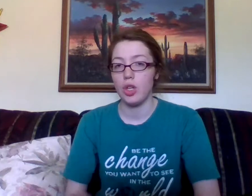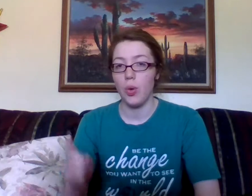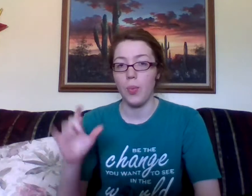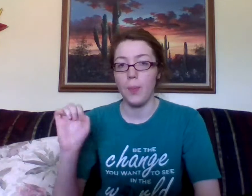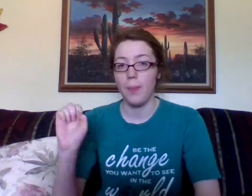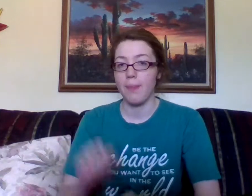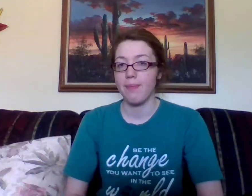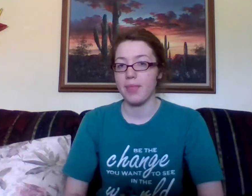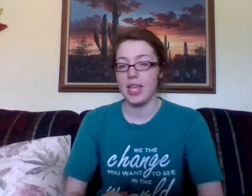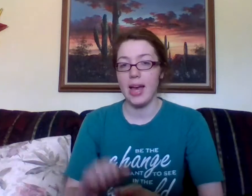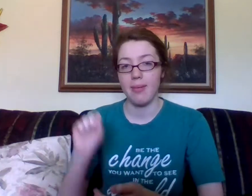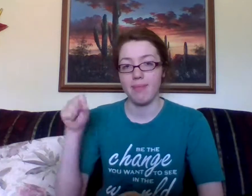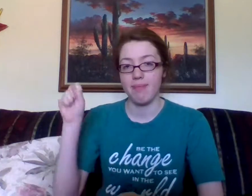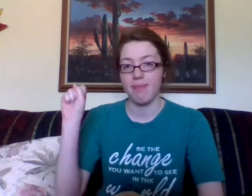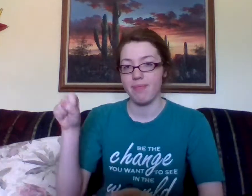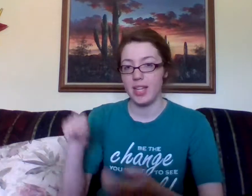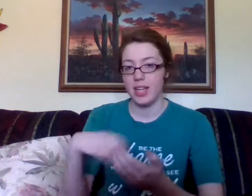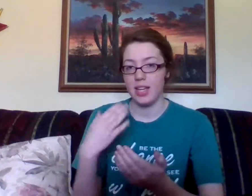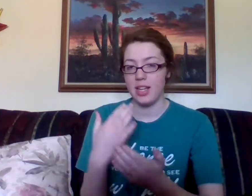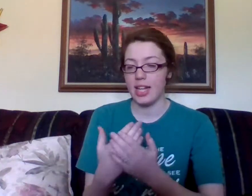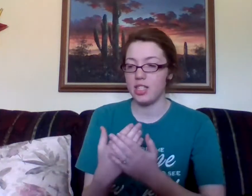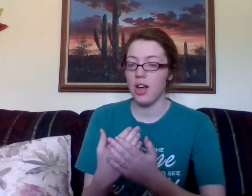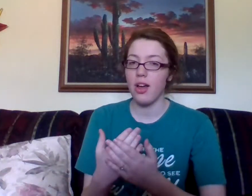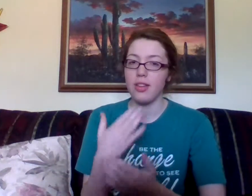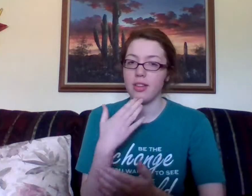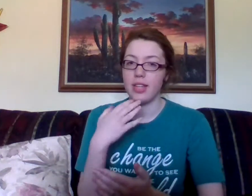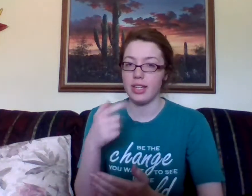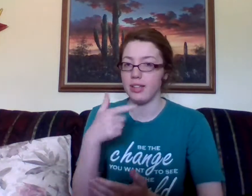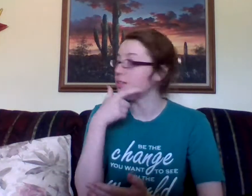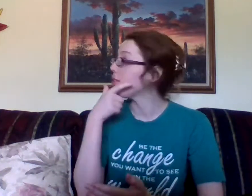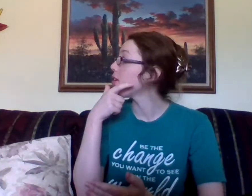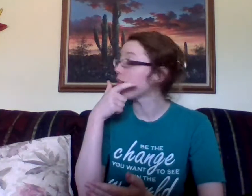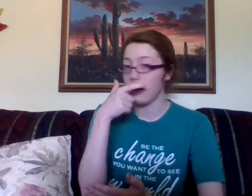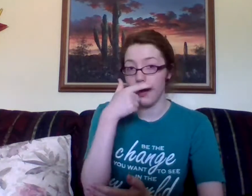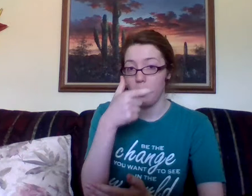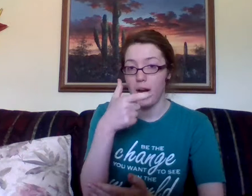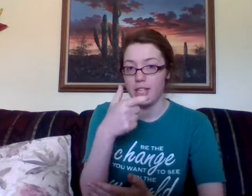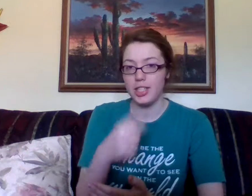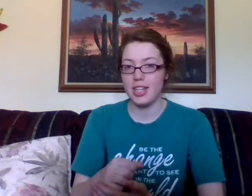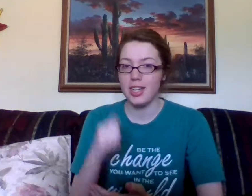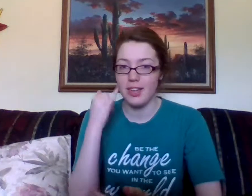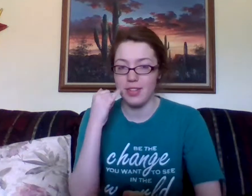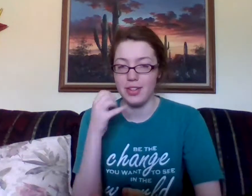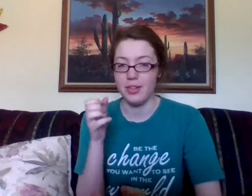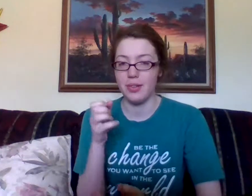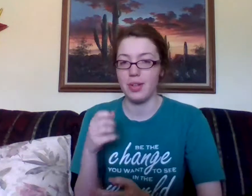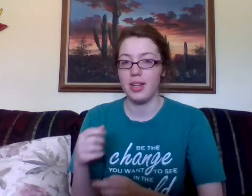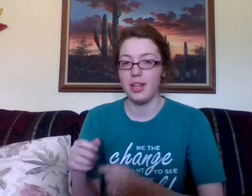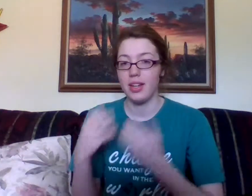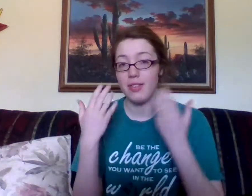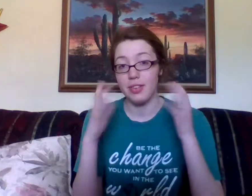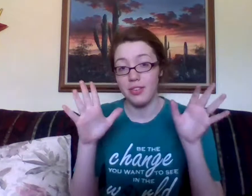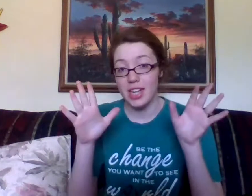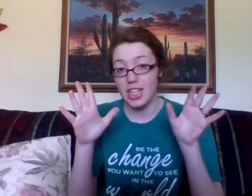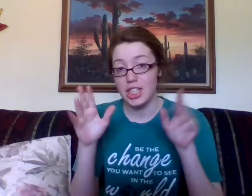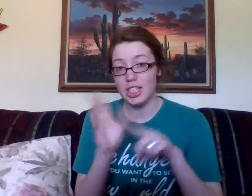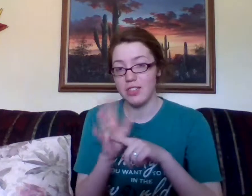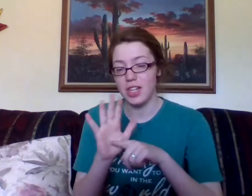So, yeah, that's all. Thank you for watching. If you finished this